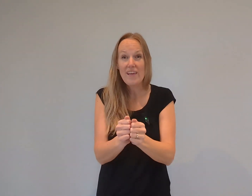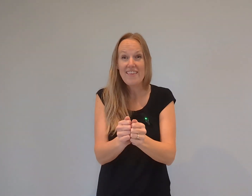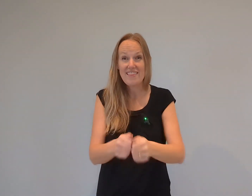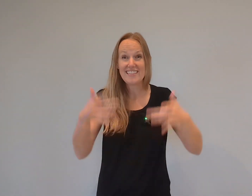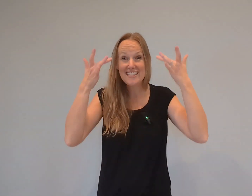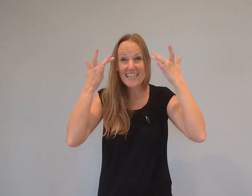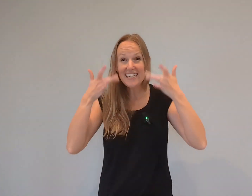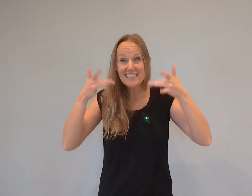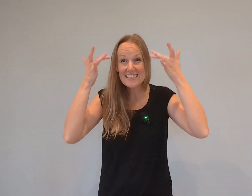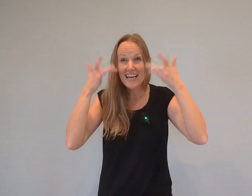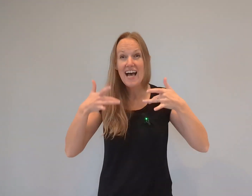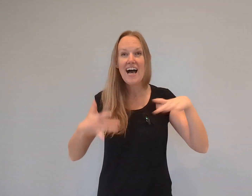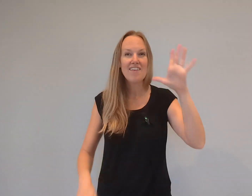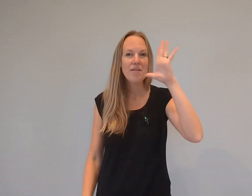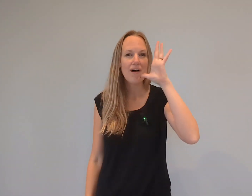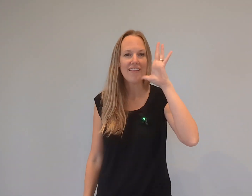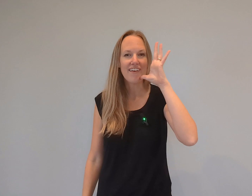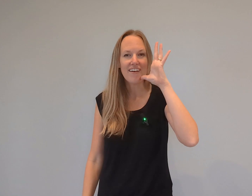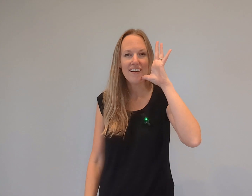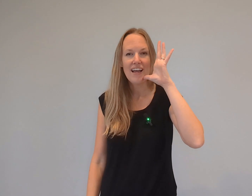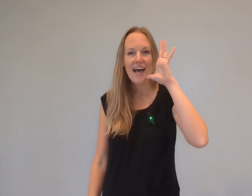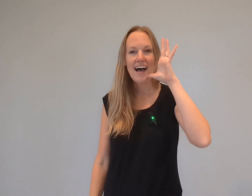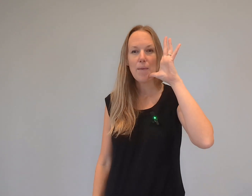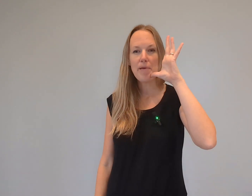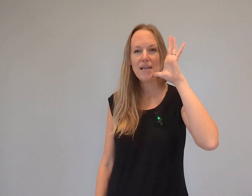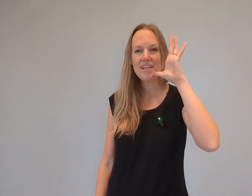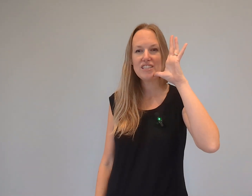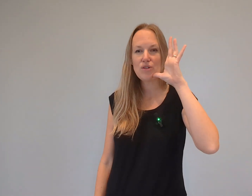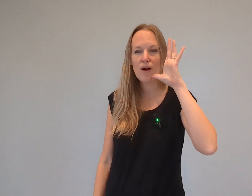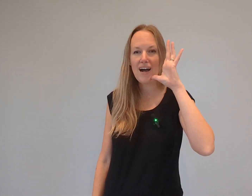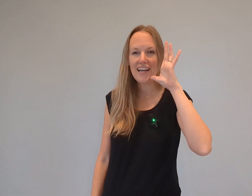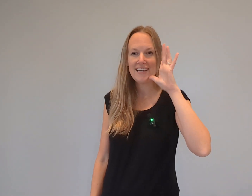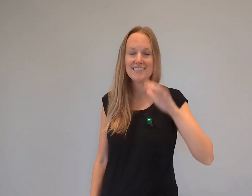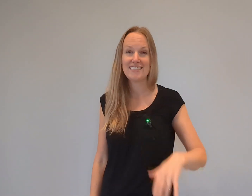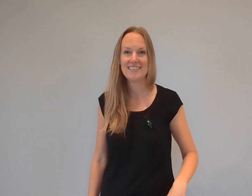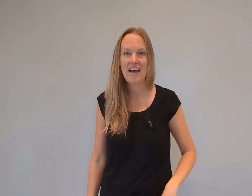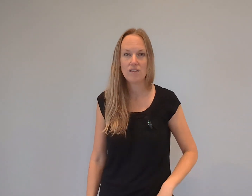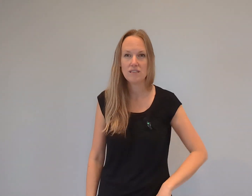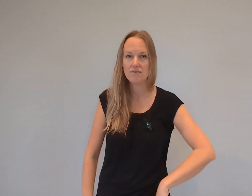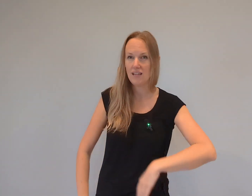with the tears of a mother. A baby's cry is the sound of